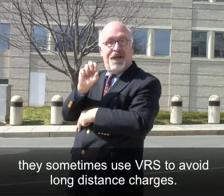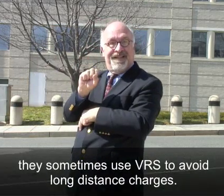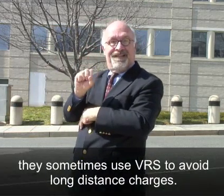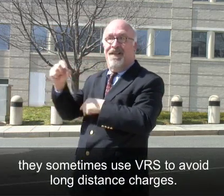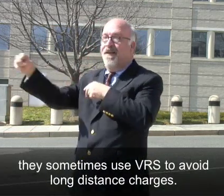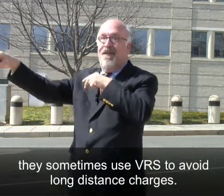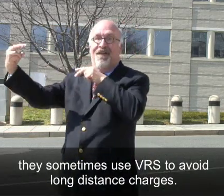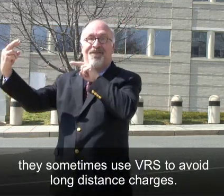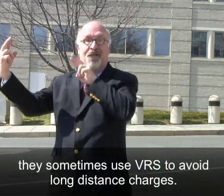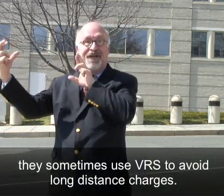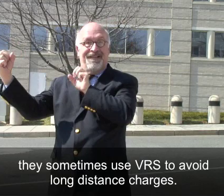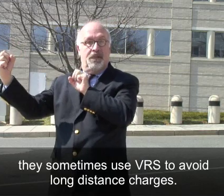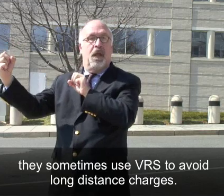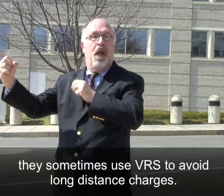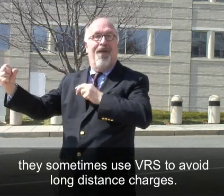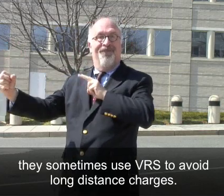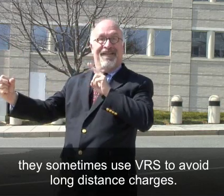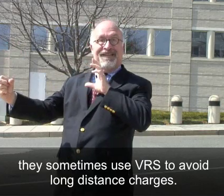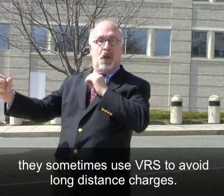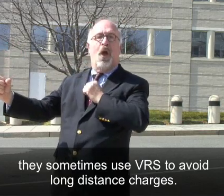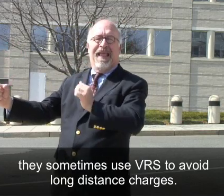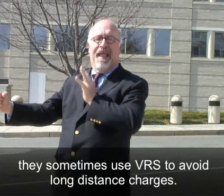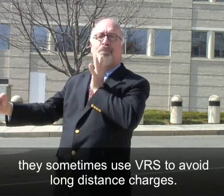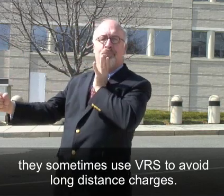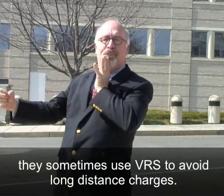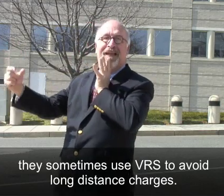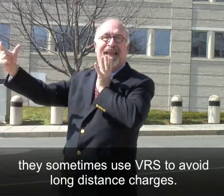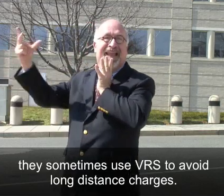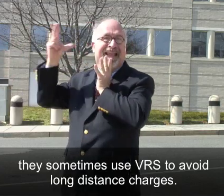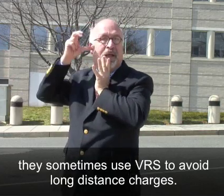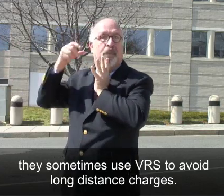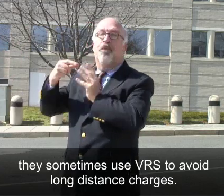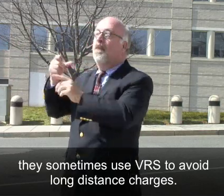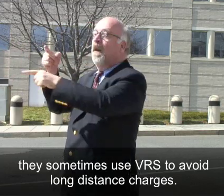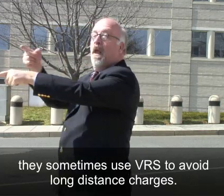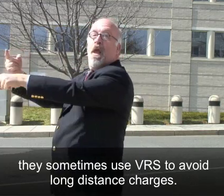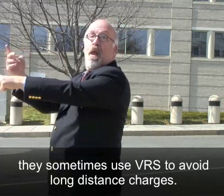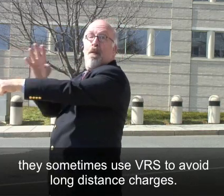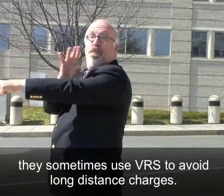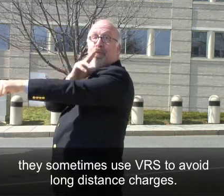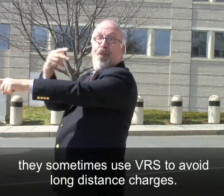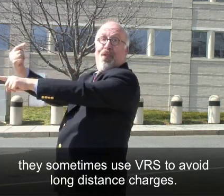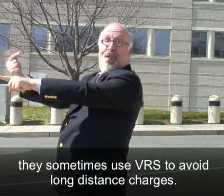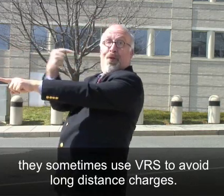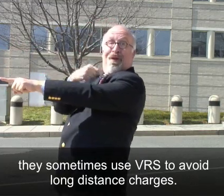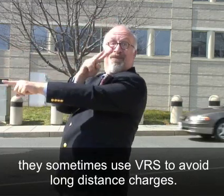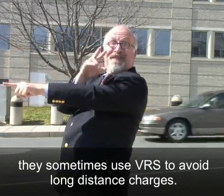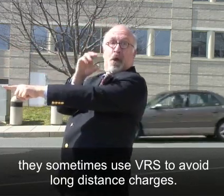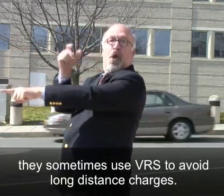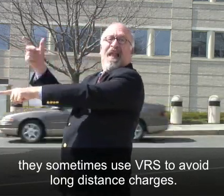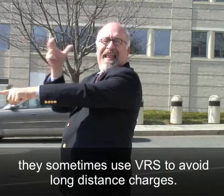they sometimes use VRS to avoid long-distance